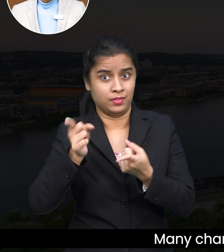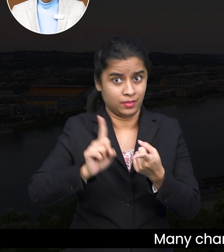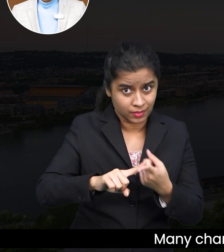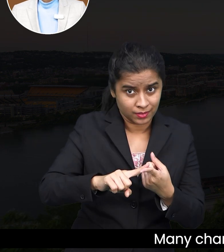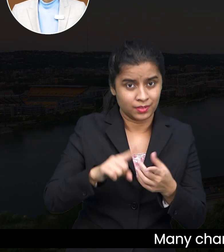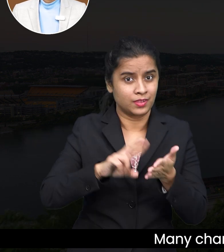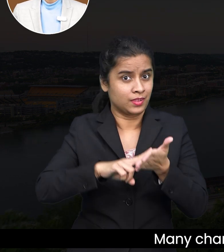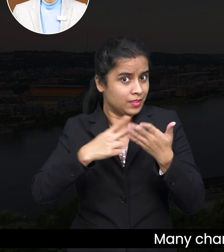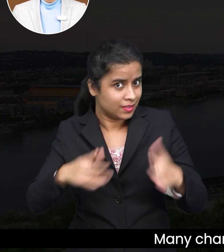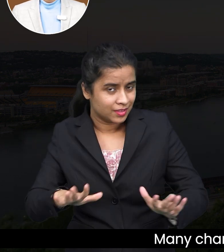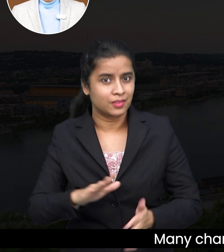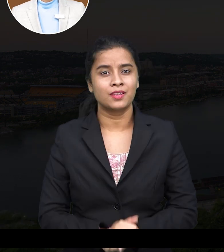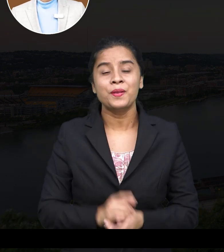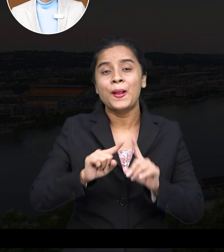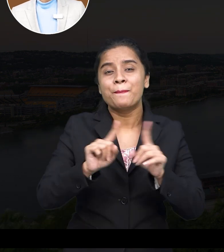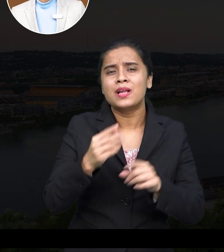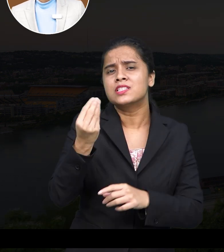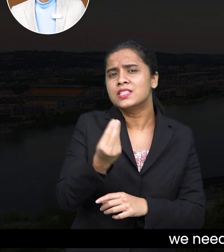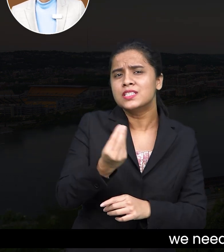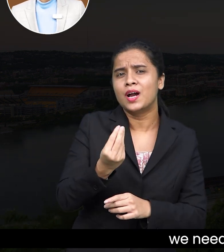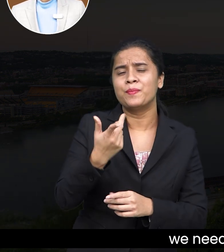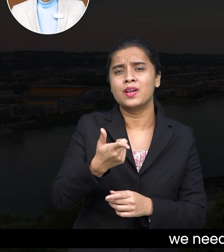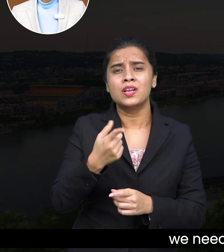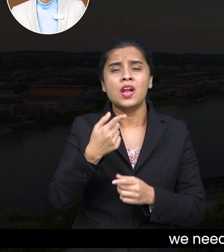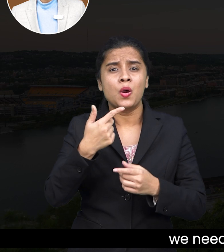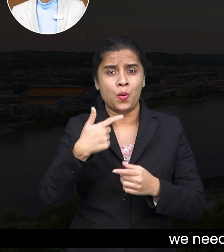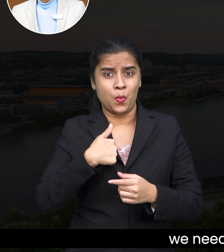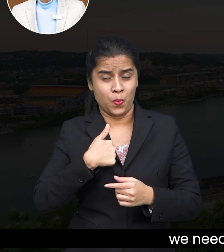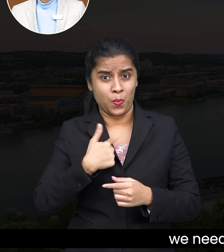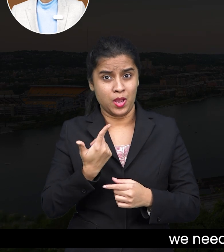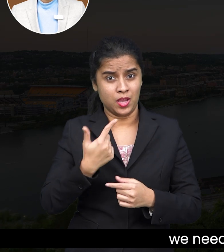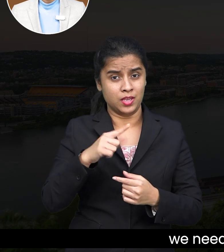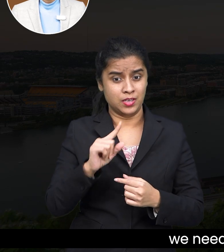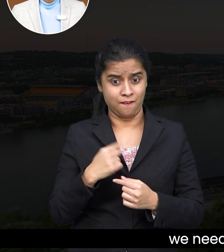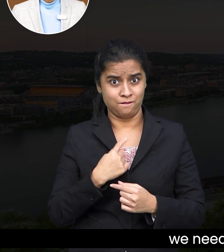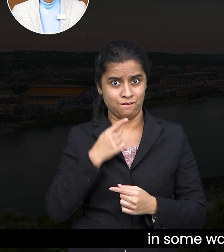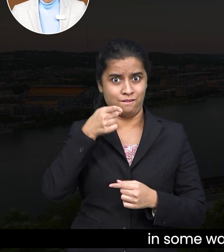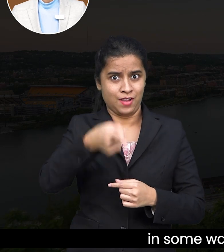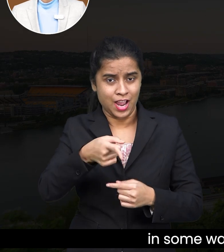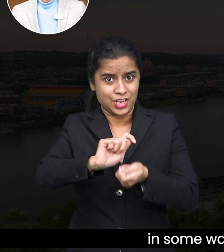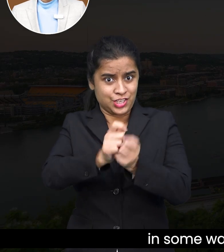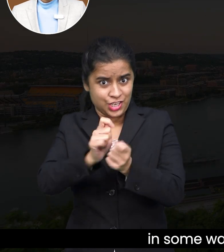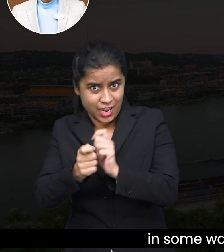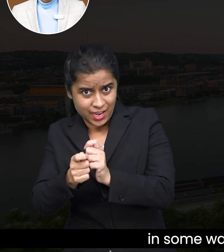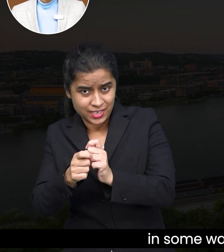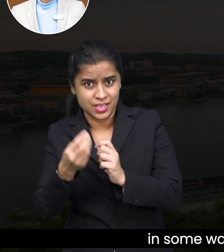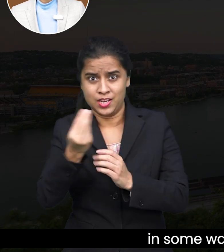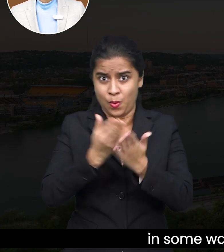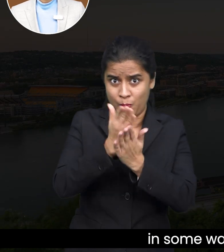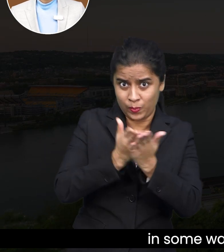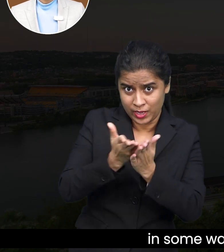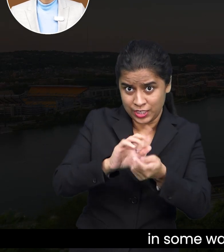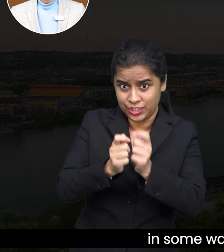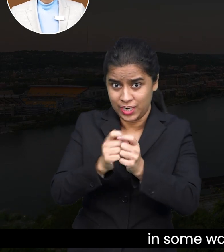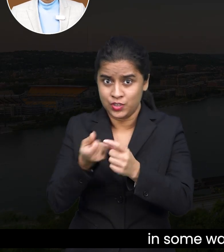place naturally, but for some, we need to initiate or intervene in some way for the